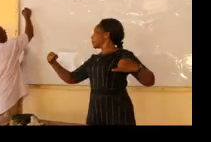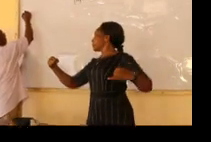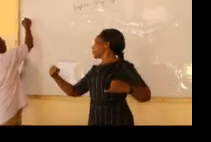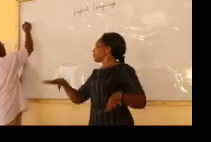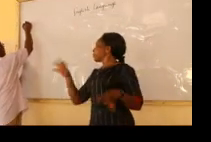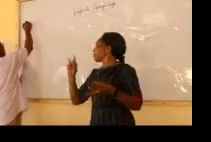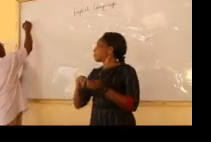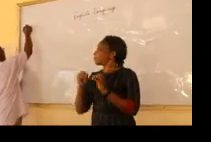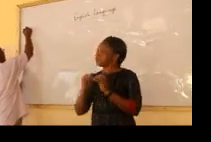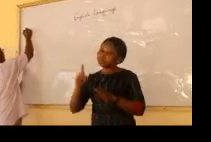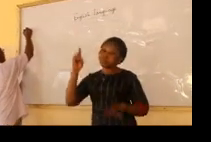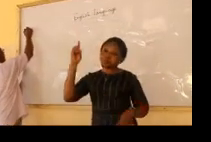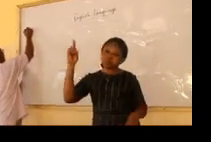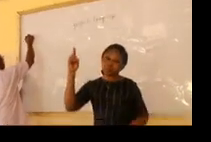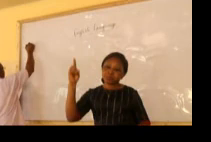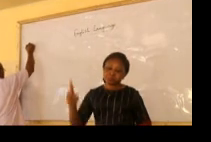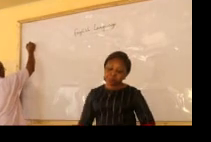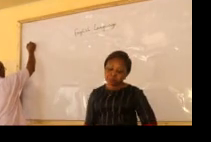Number one,